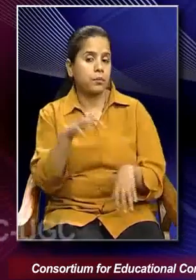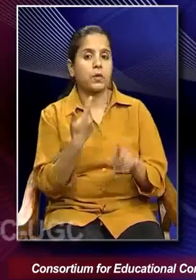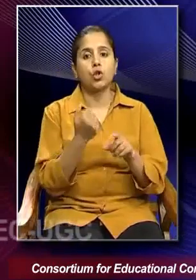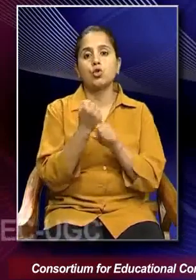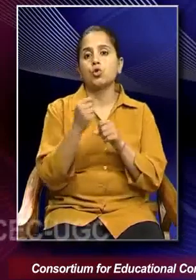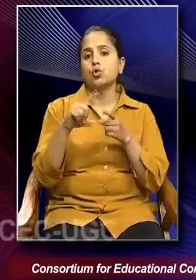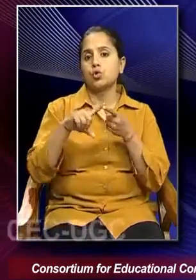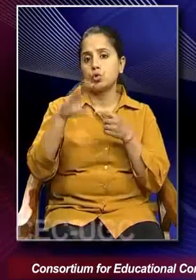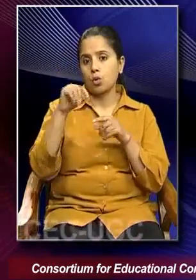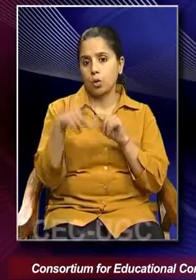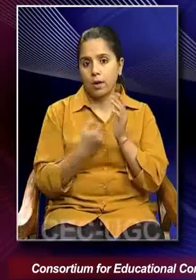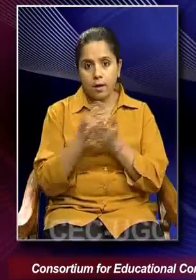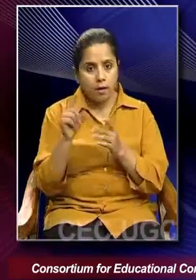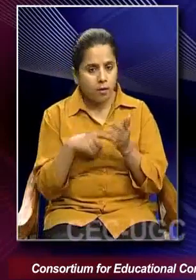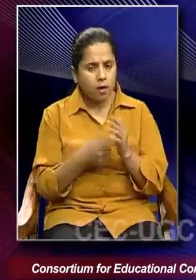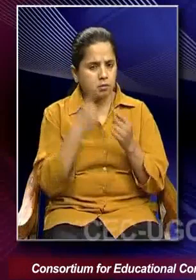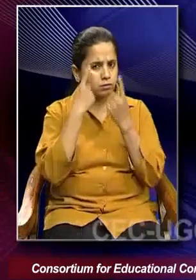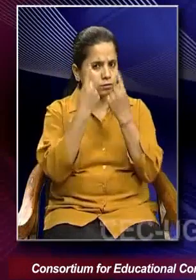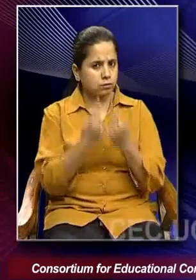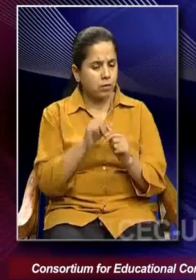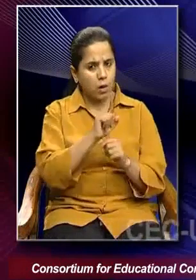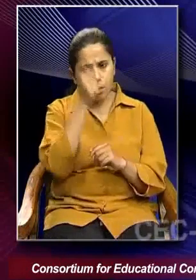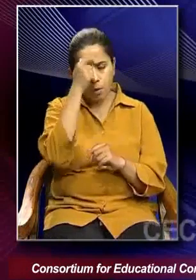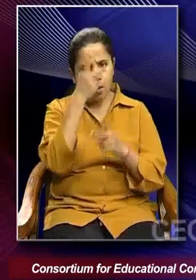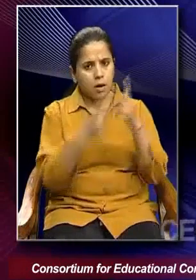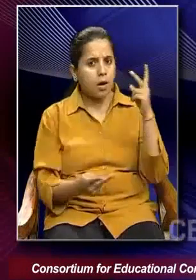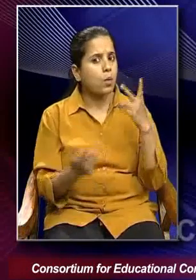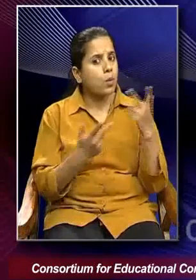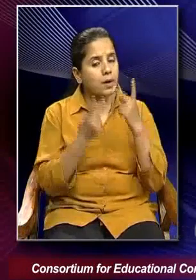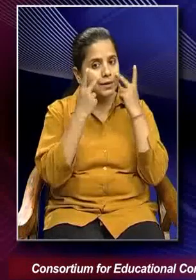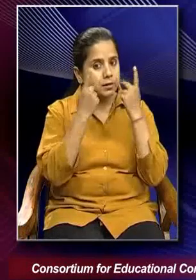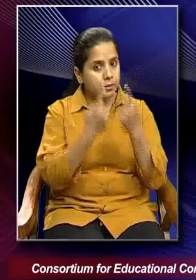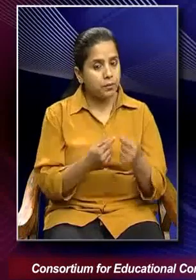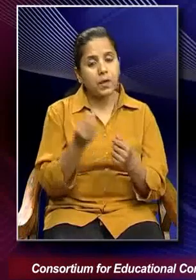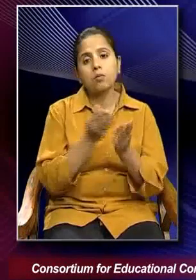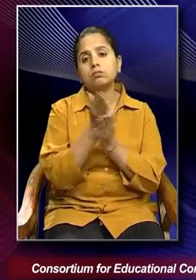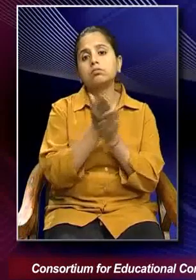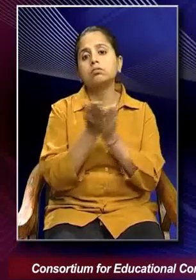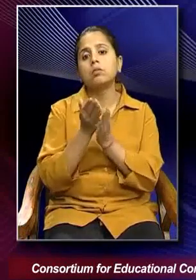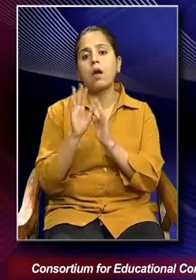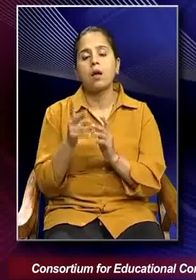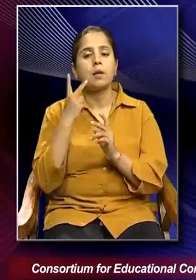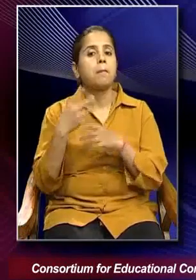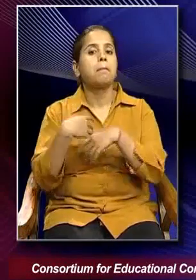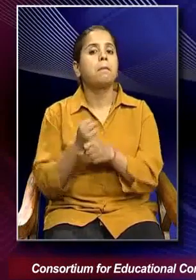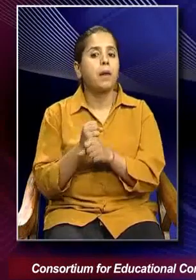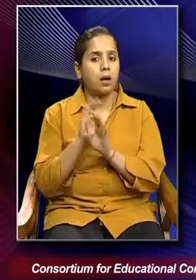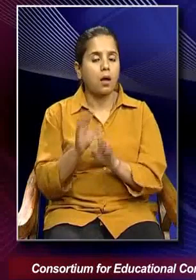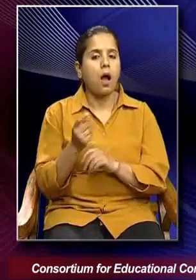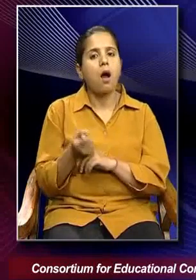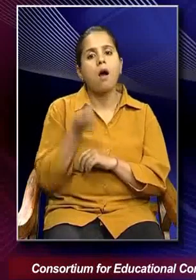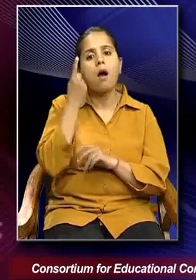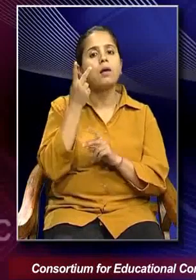geographer also examine these issues, and there are some methodologies which have been developed to